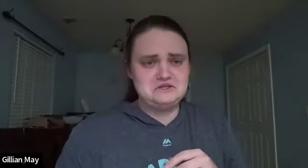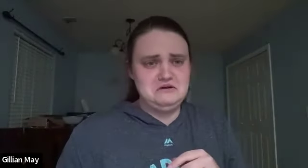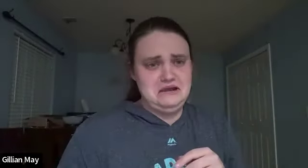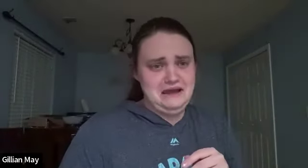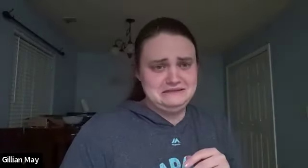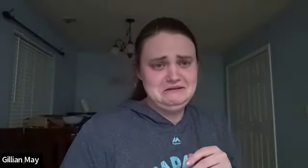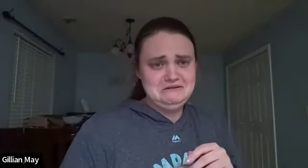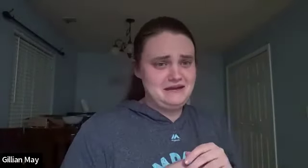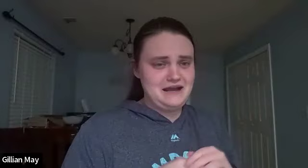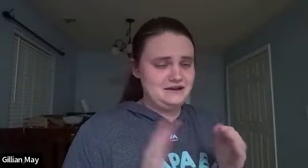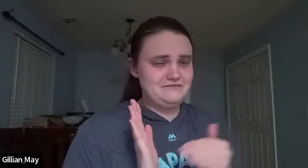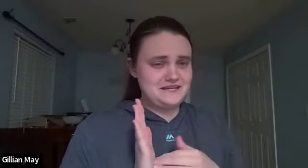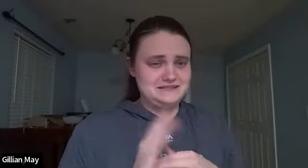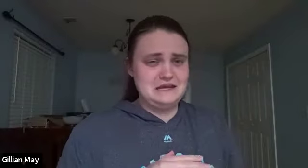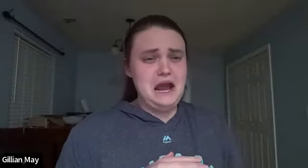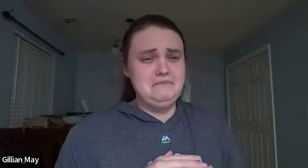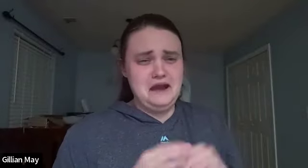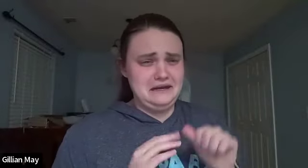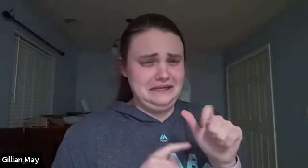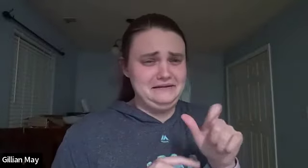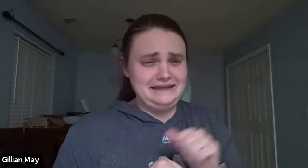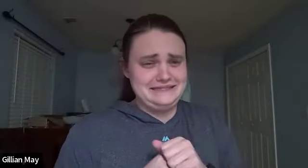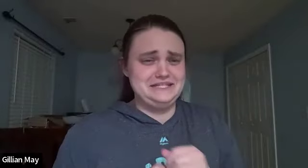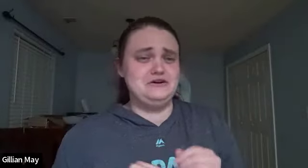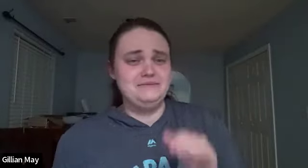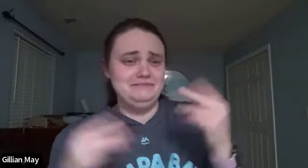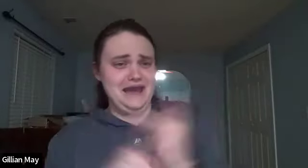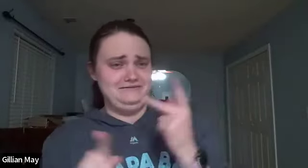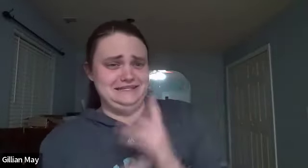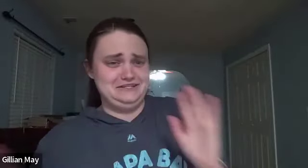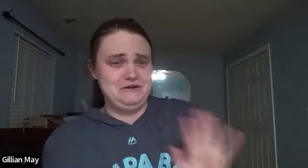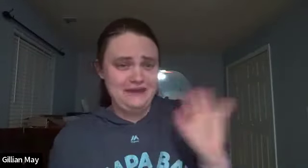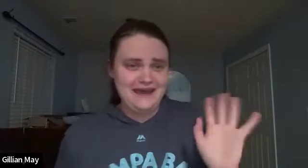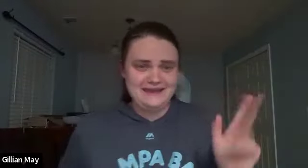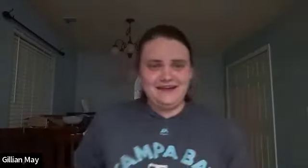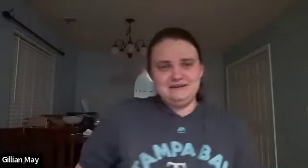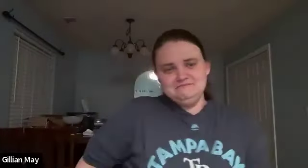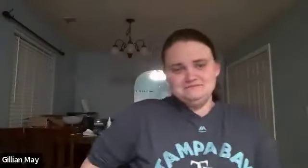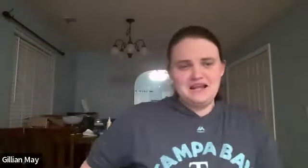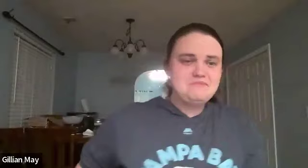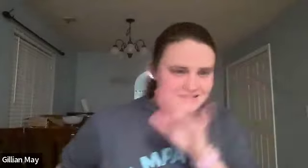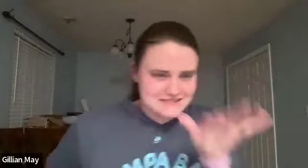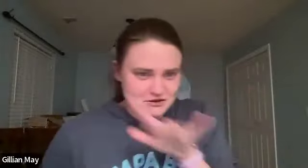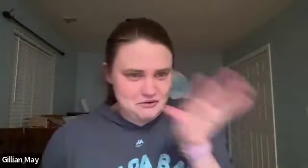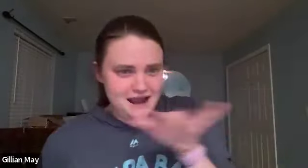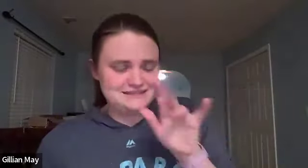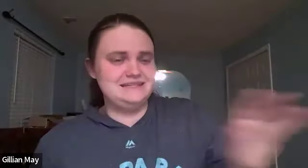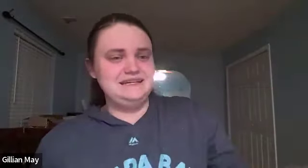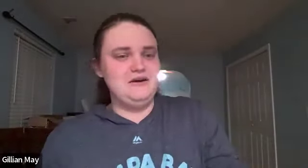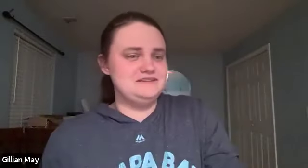sorry, guys. And I had to emphasize again, I'm not an ELA teacher, I'm a math teacher, okay? Like I'm not sitting there practicing all the